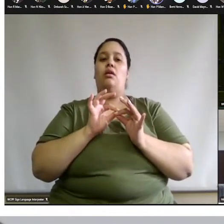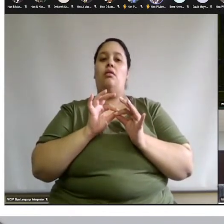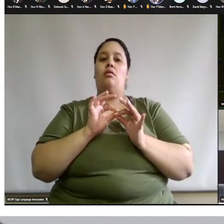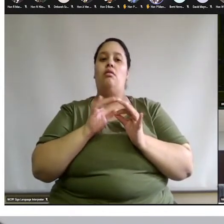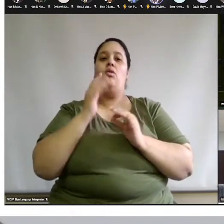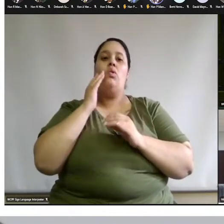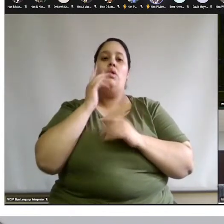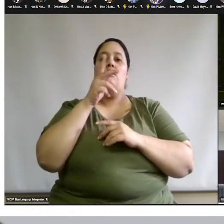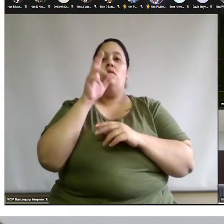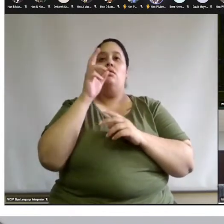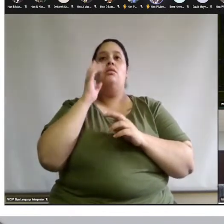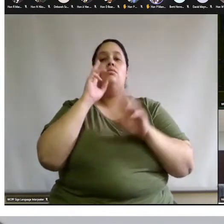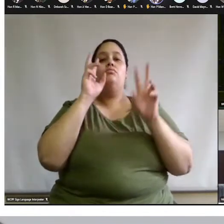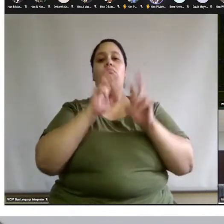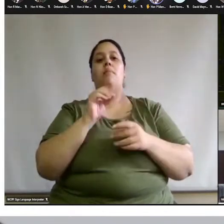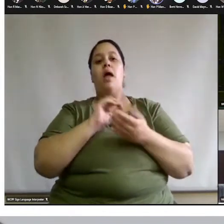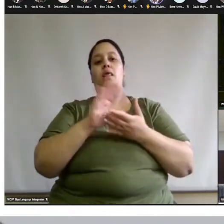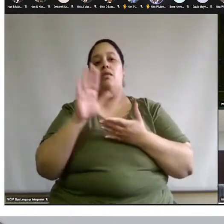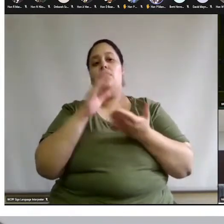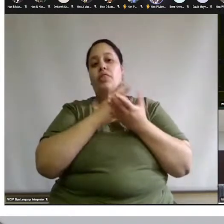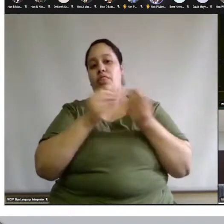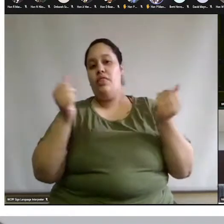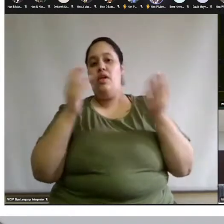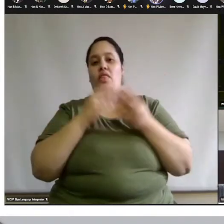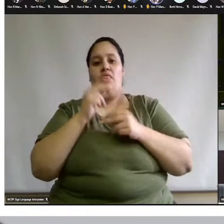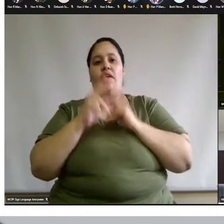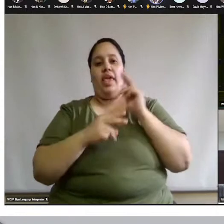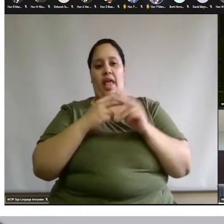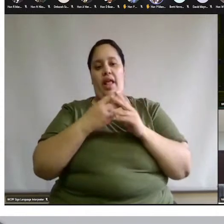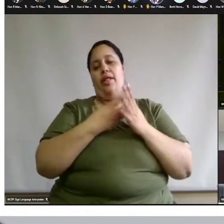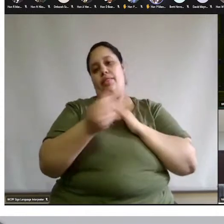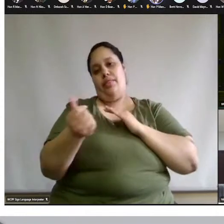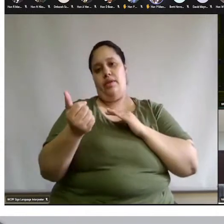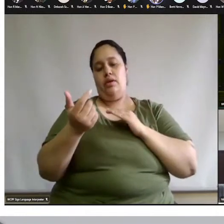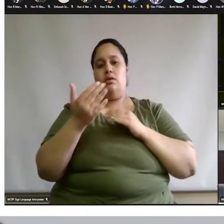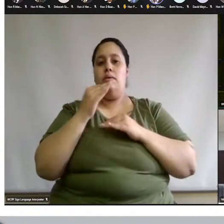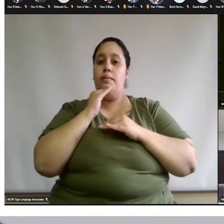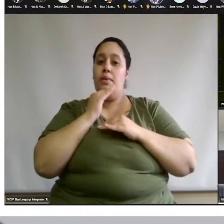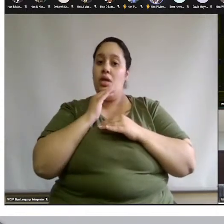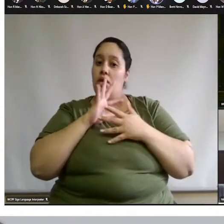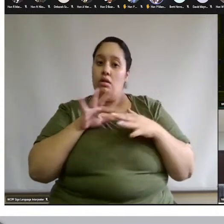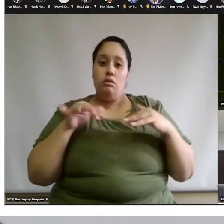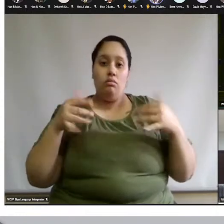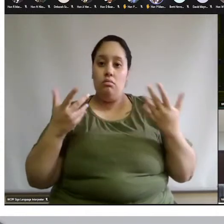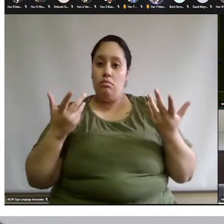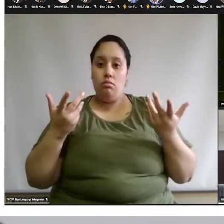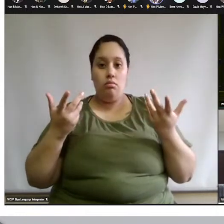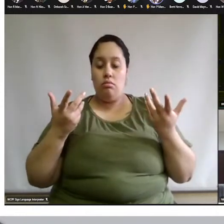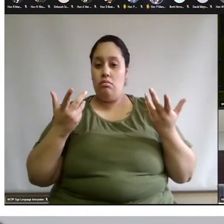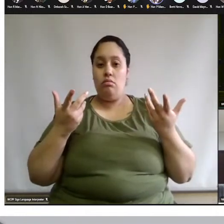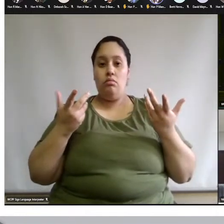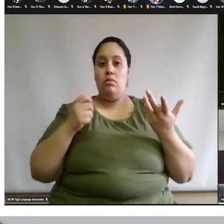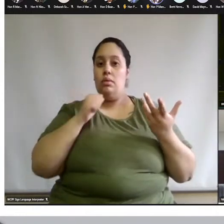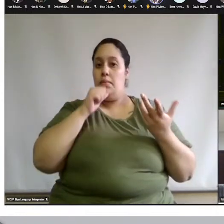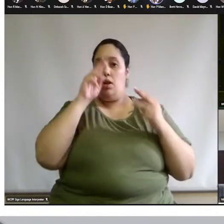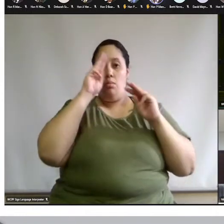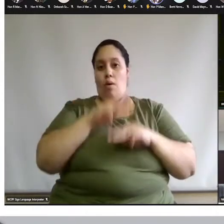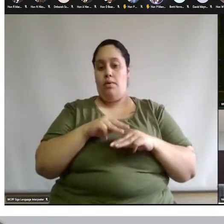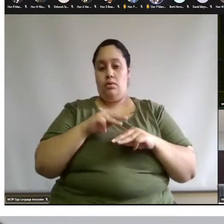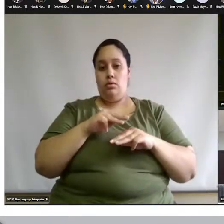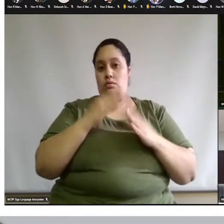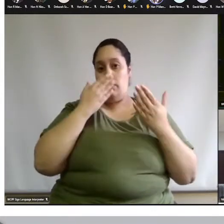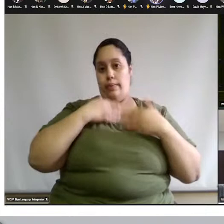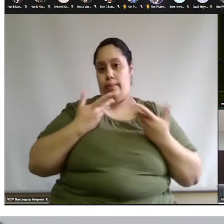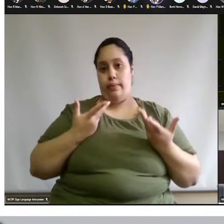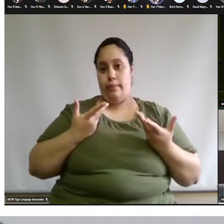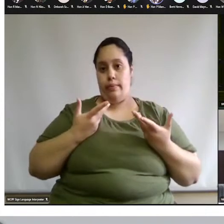tyd verdwyn, het toe weer verskyn, het toe weer verdwyn. So, it's as label of the speaker. Speaker, can